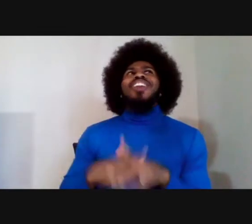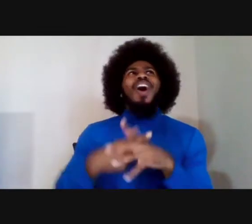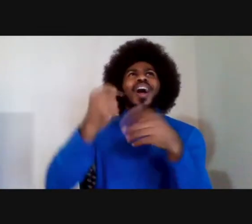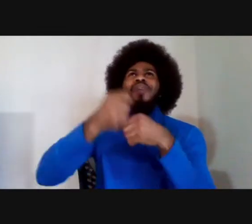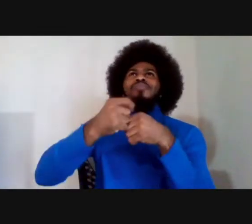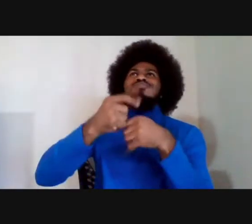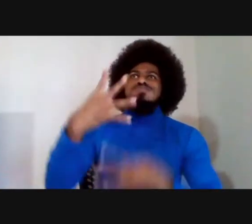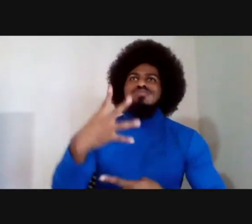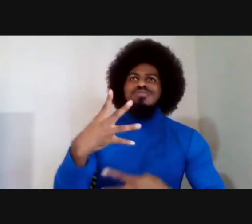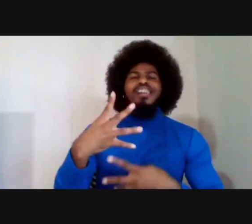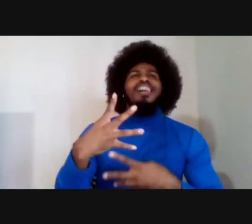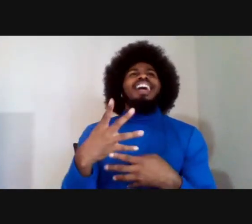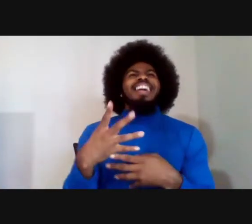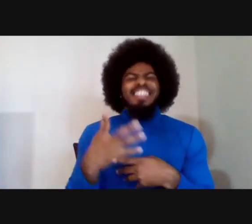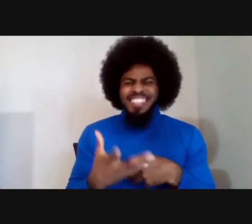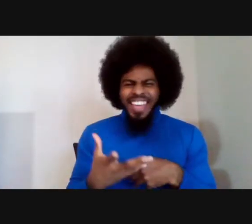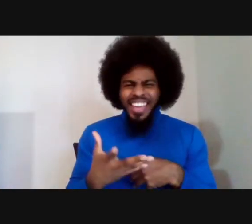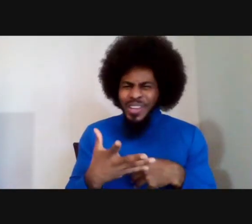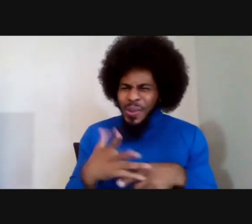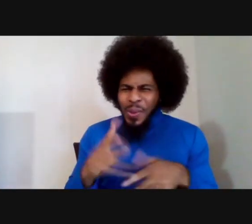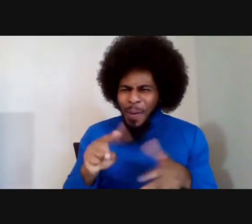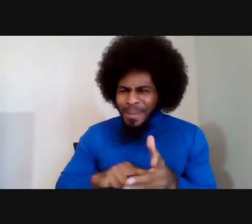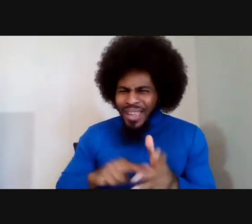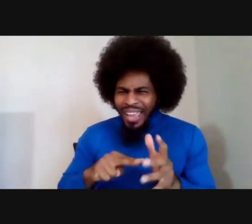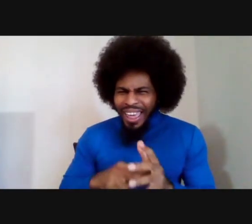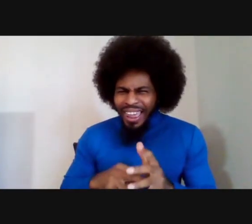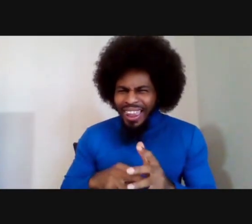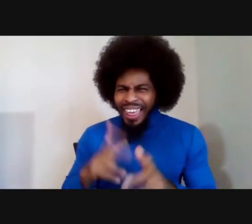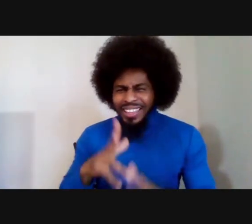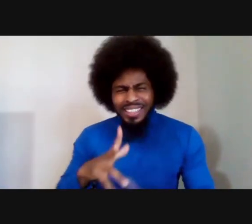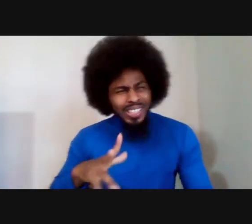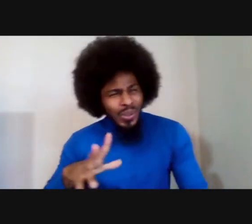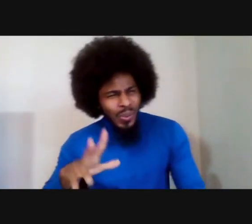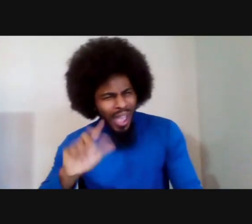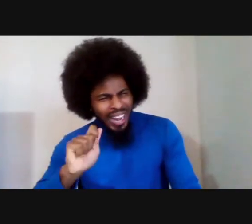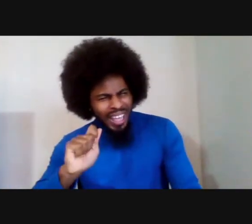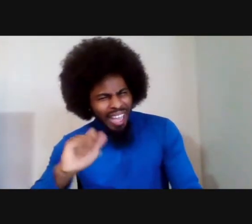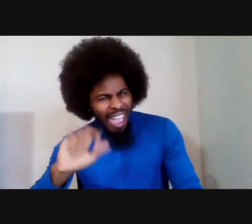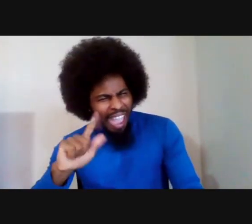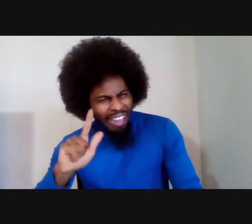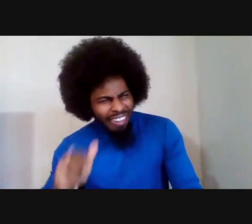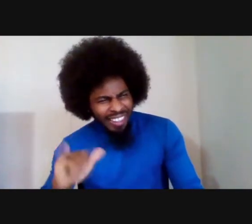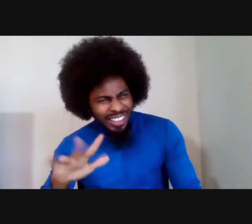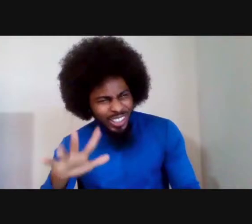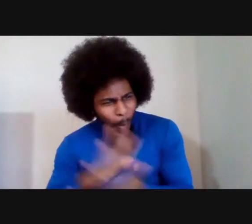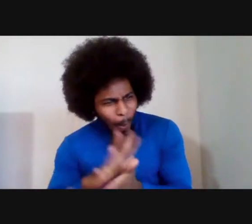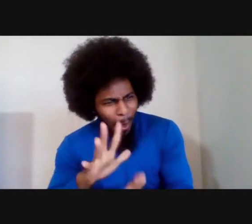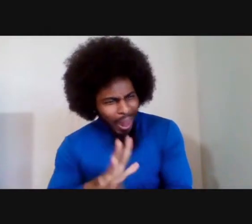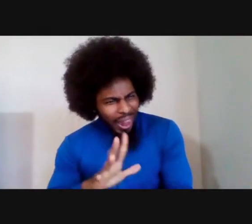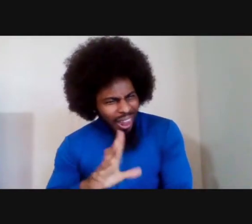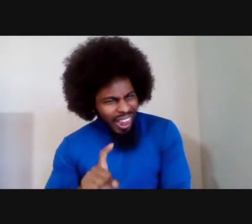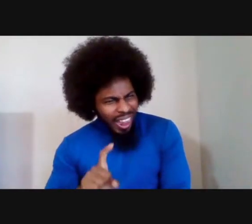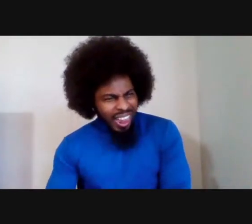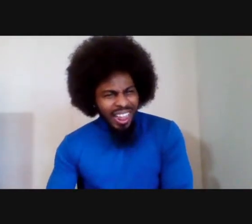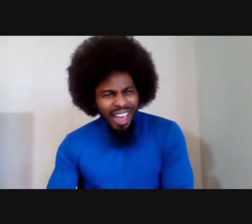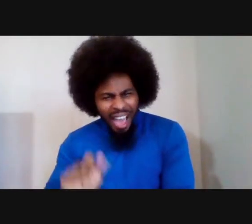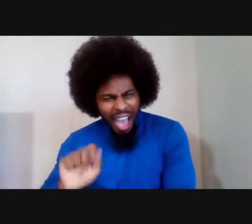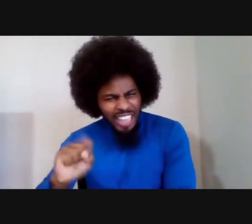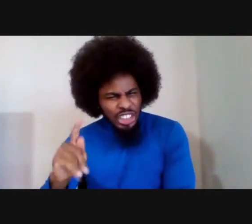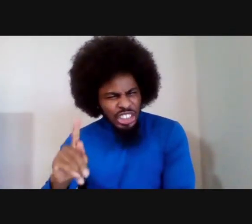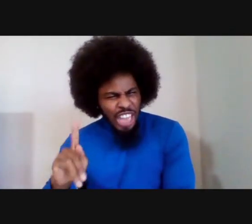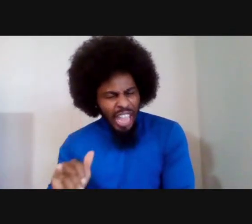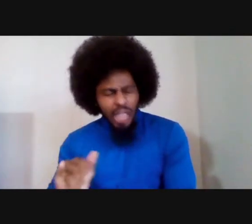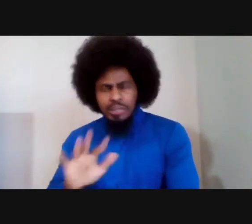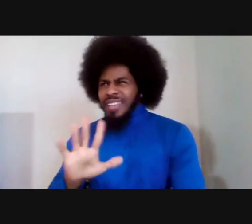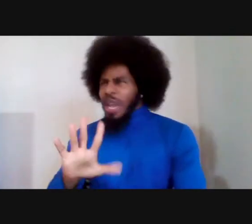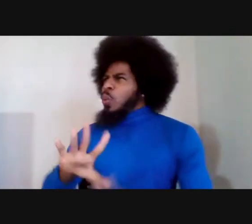from the Ailey school, first. Oh wait, you had an Ailey school, Ashe? Yeah, we started in 2000. When I